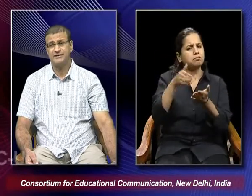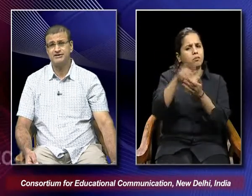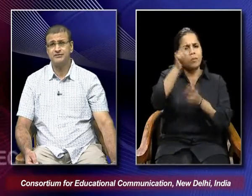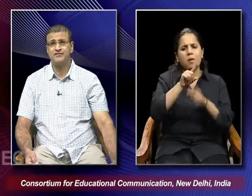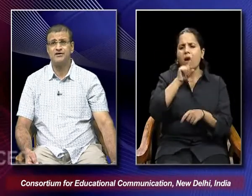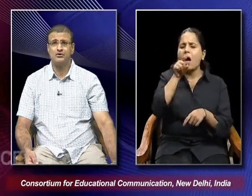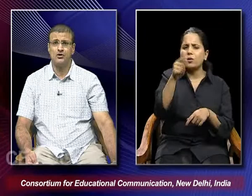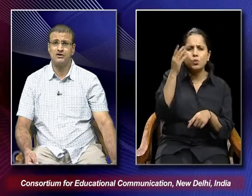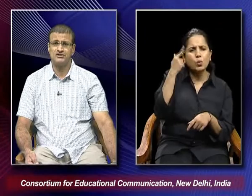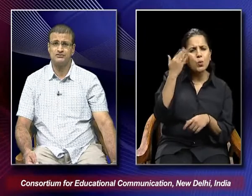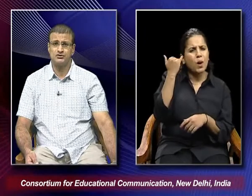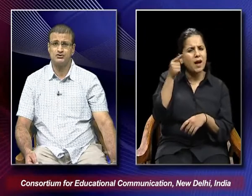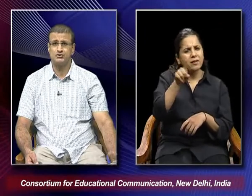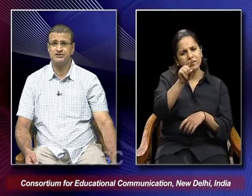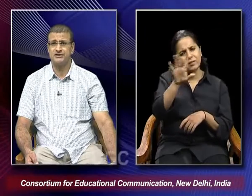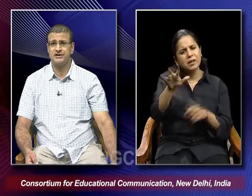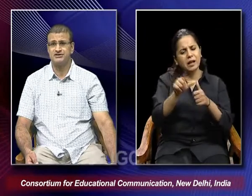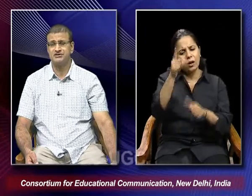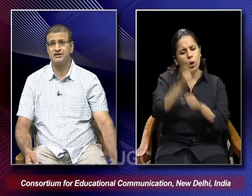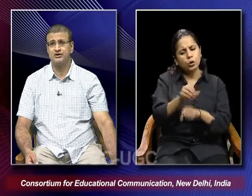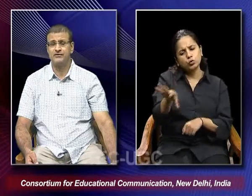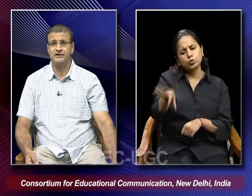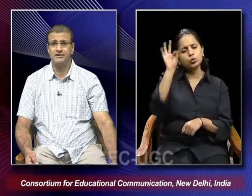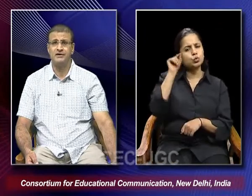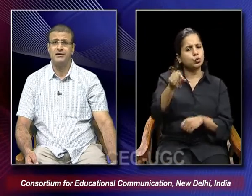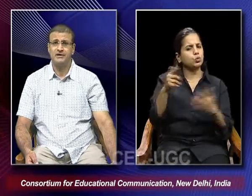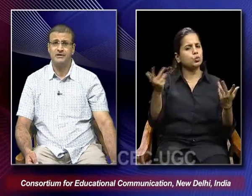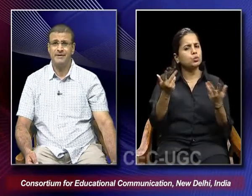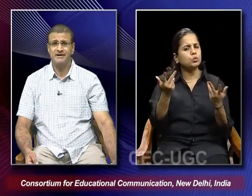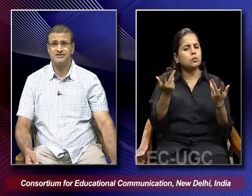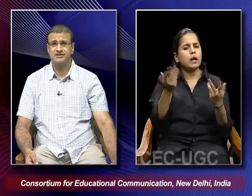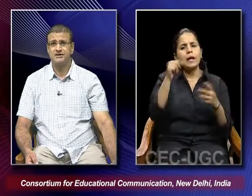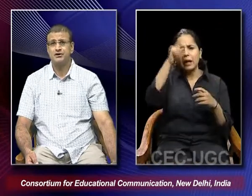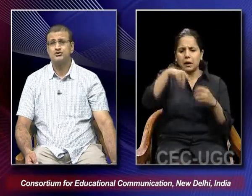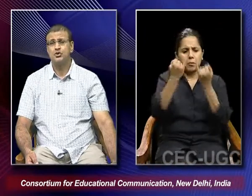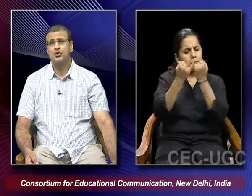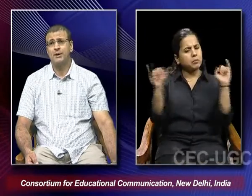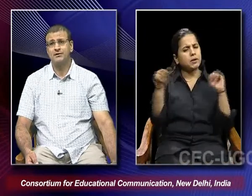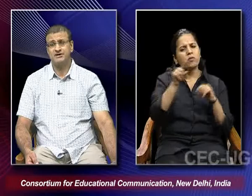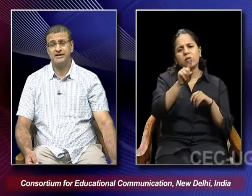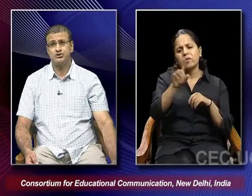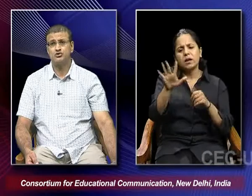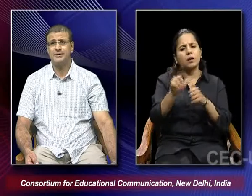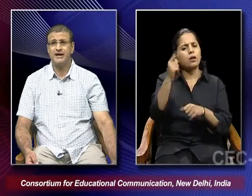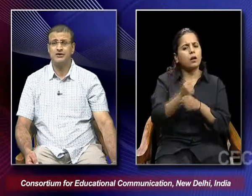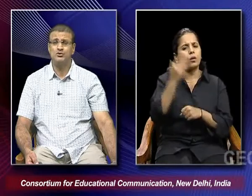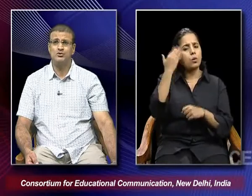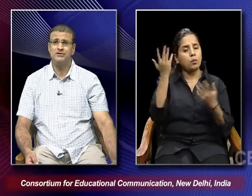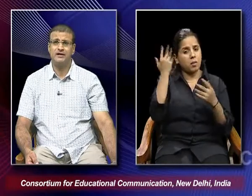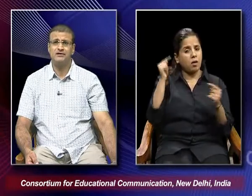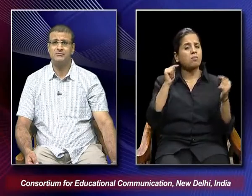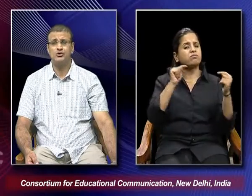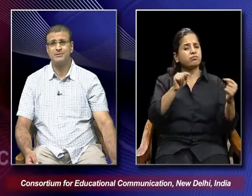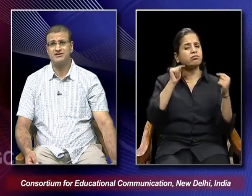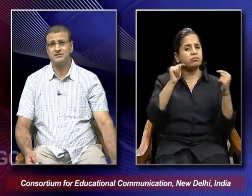why this 15th August was chosen as the day of Indian independence. So it has also been argued